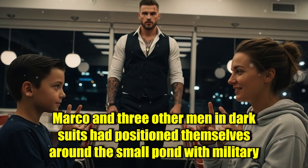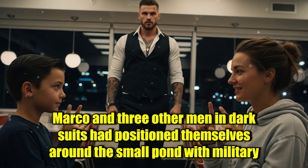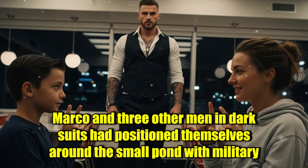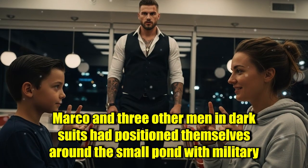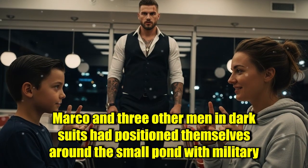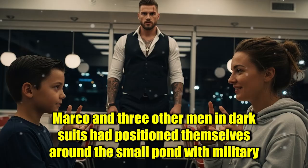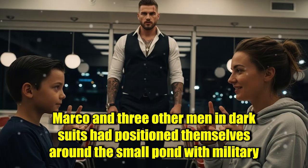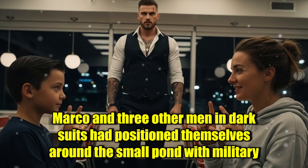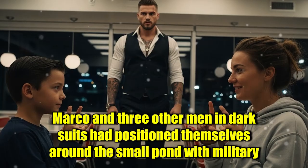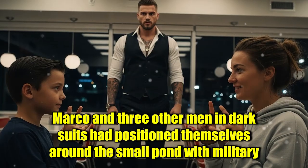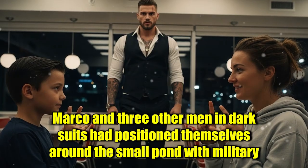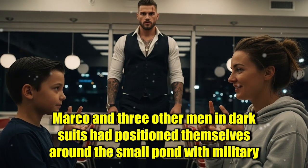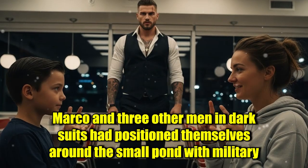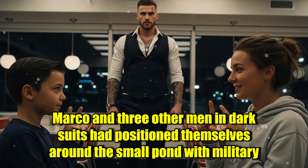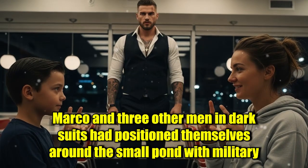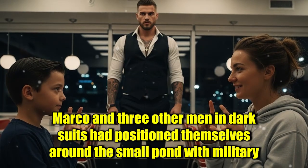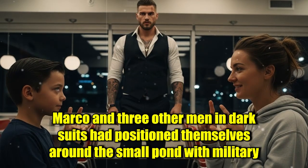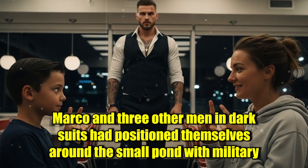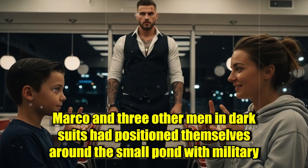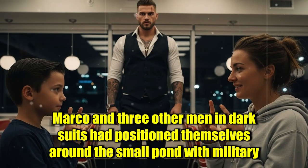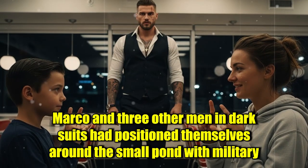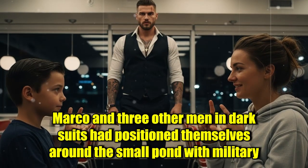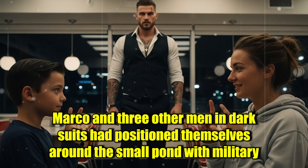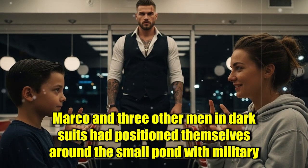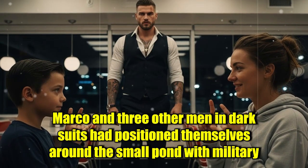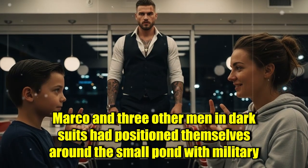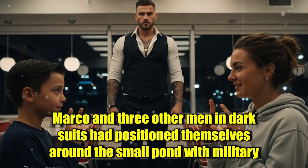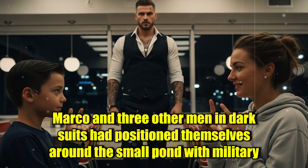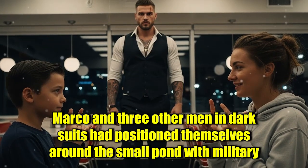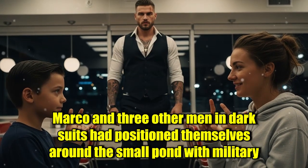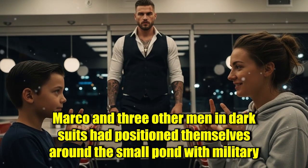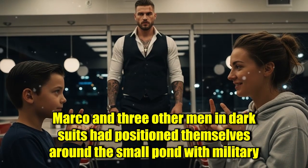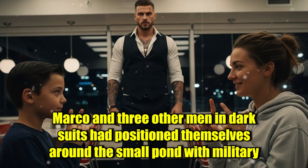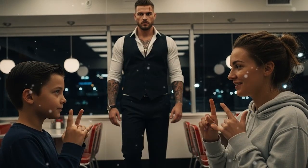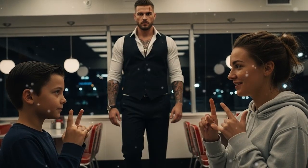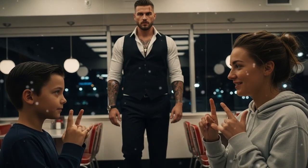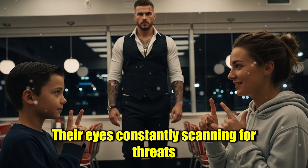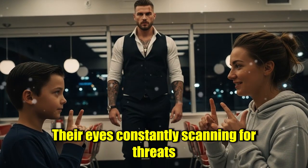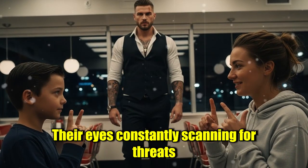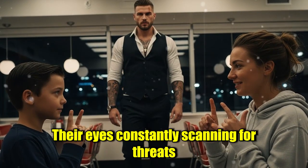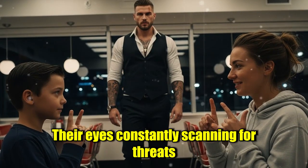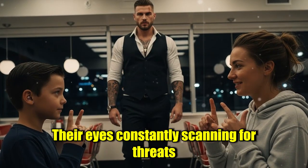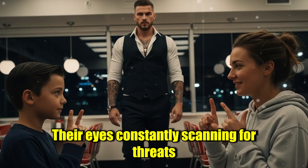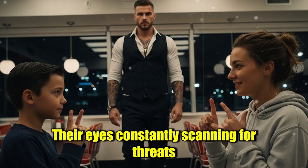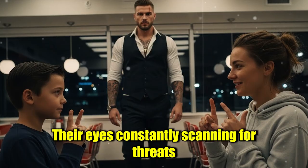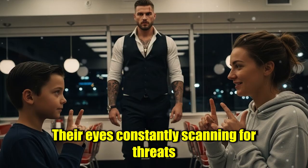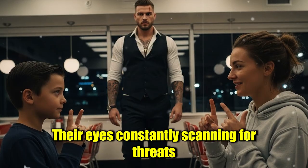Marco and 3 other men in dark suits had positioned themselves around the small pond with military precision, their eyes constantly scanning